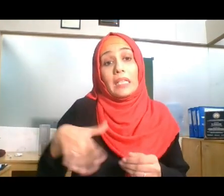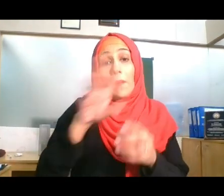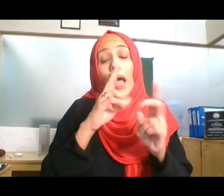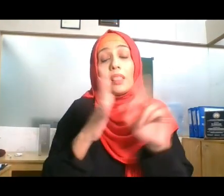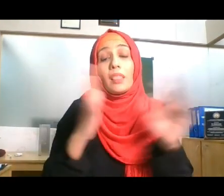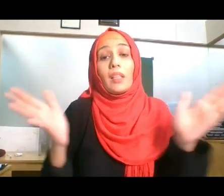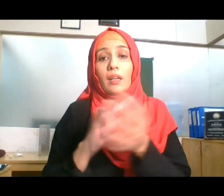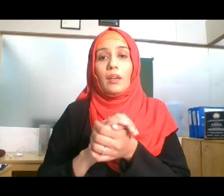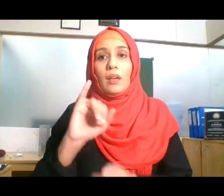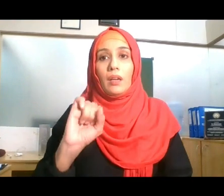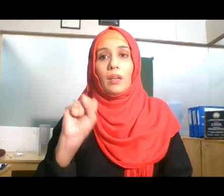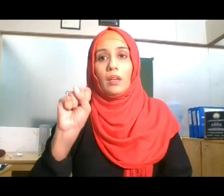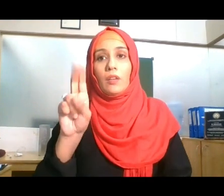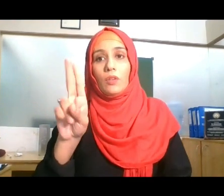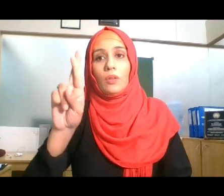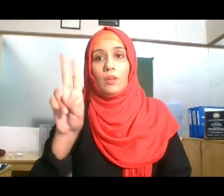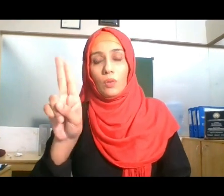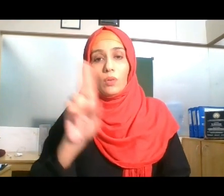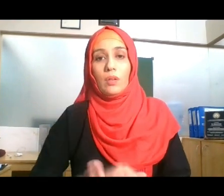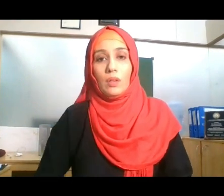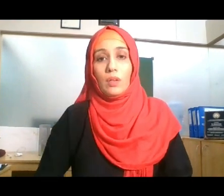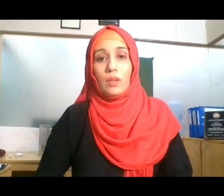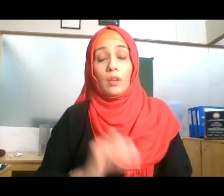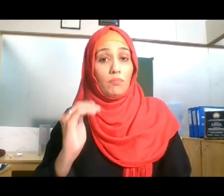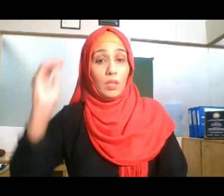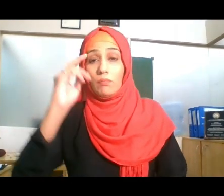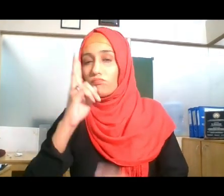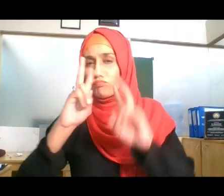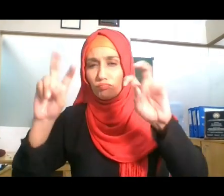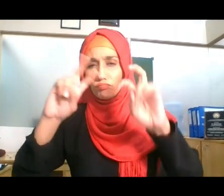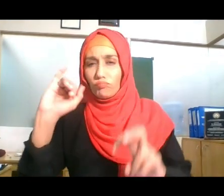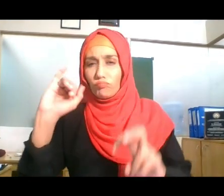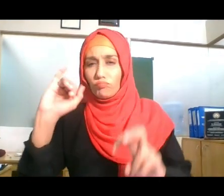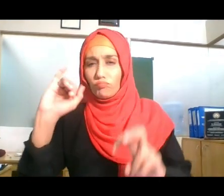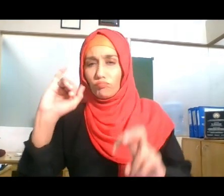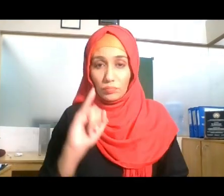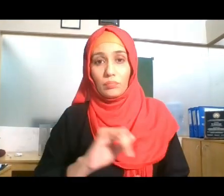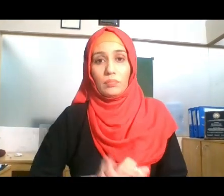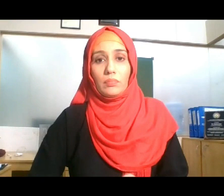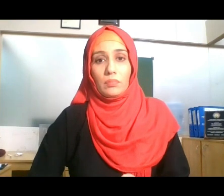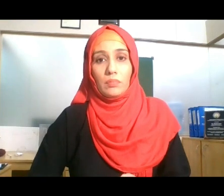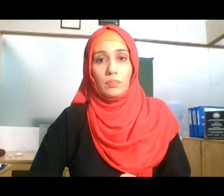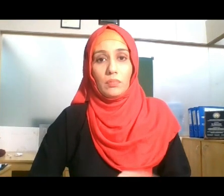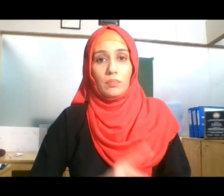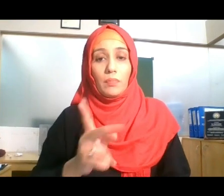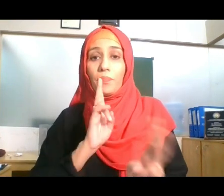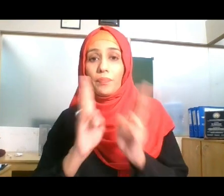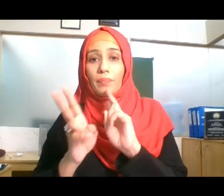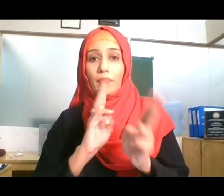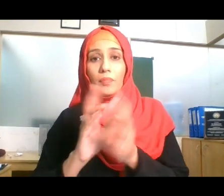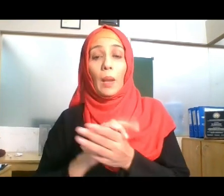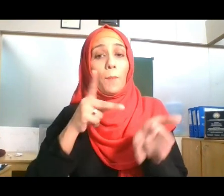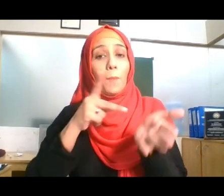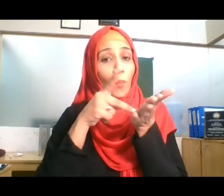is Isuru Samaratunga. He is a senior researcher at Learn Asia, and he's going to talk to us about some of the policy